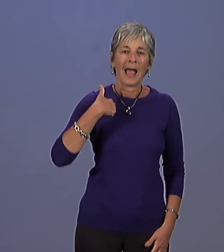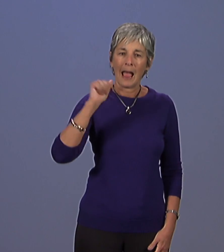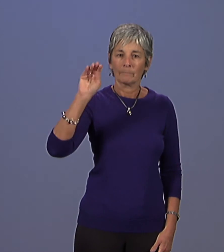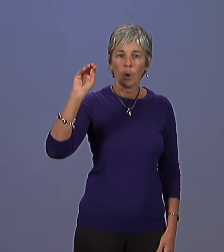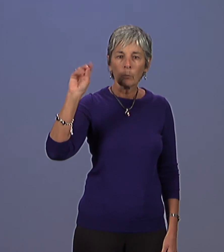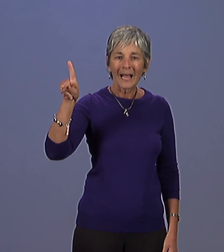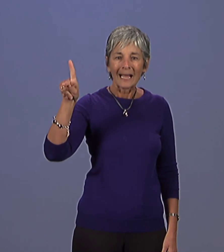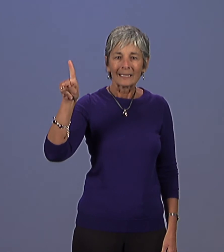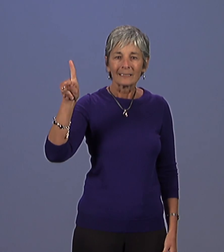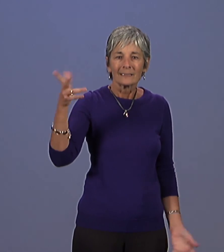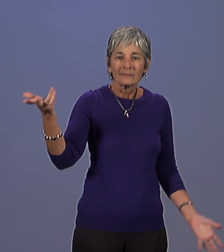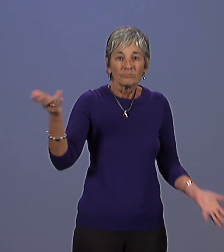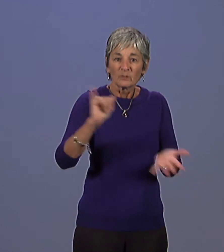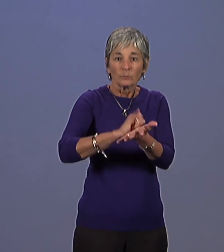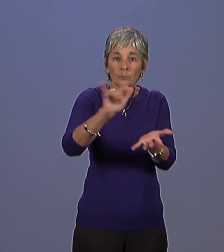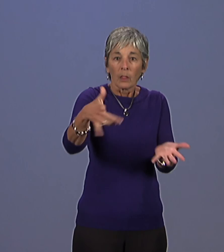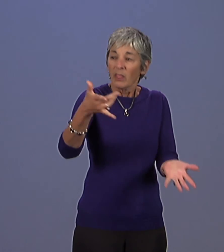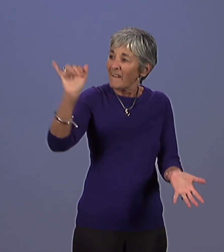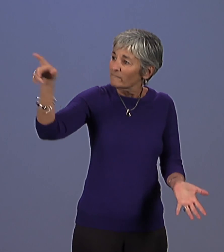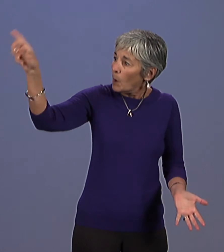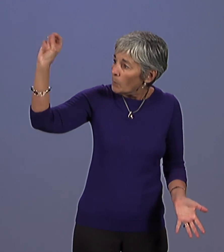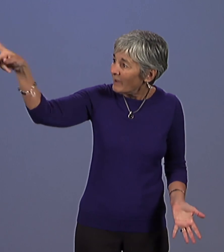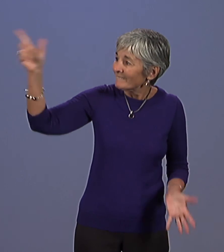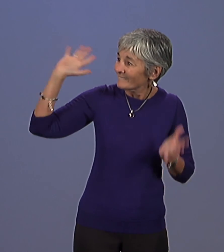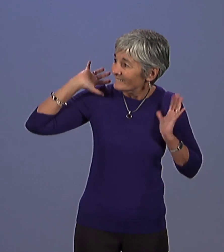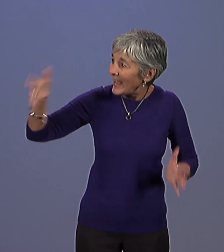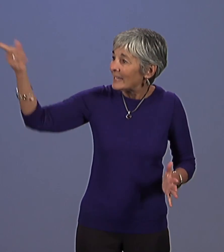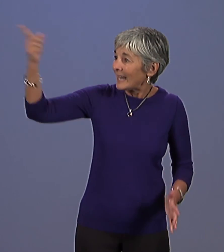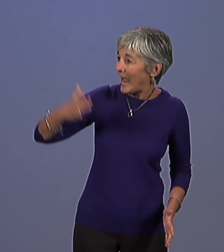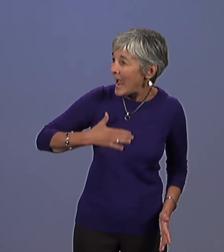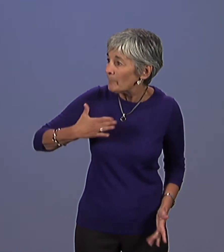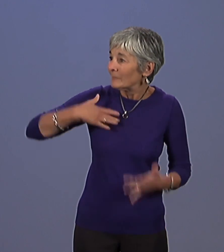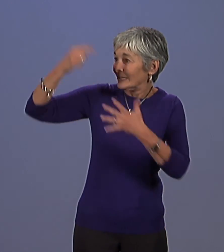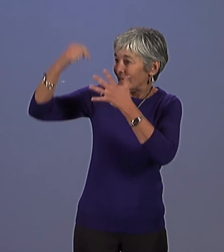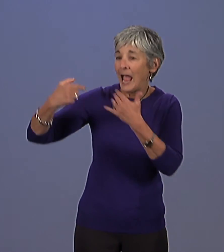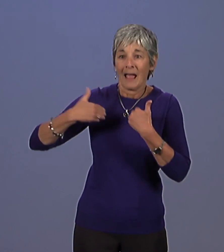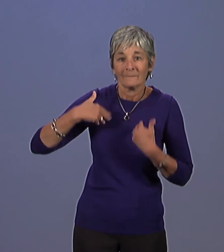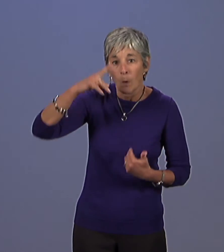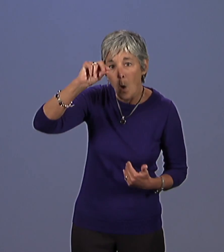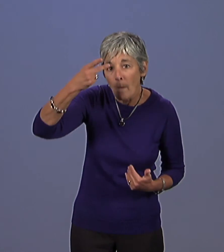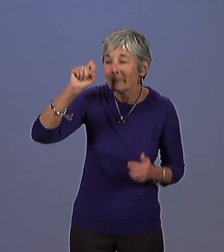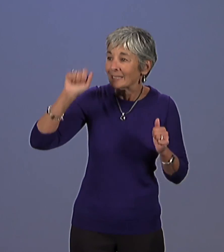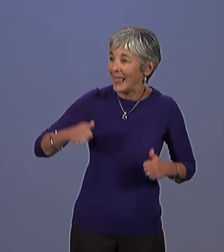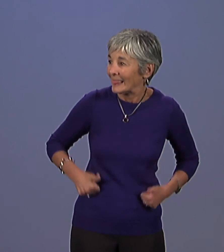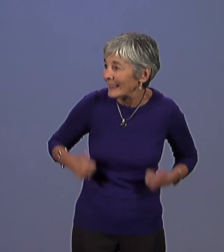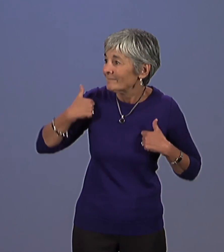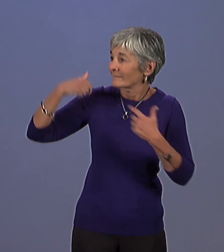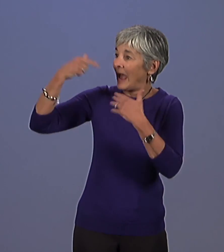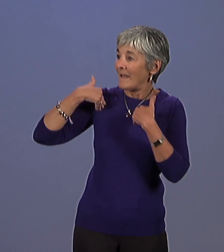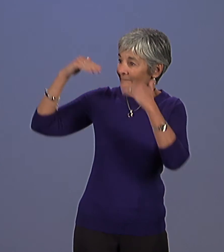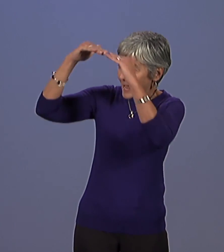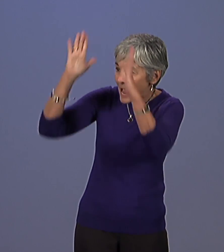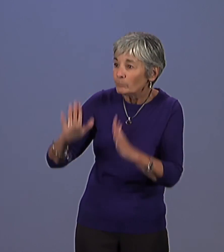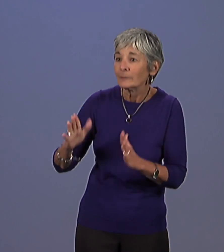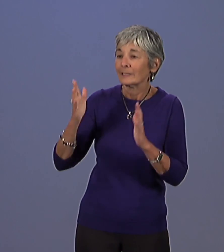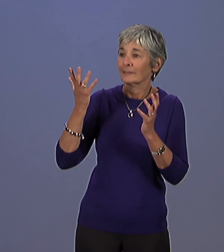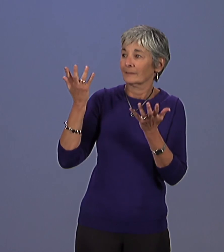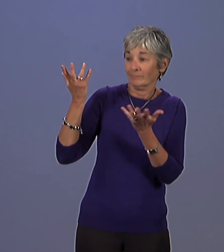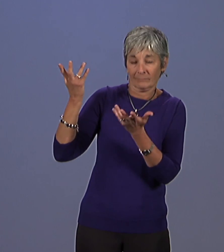am okay. In seeing a mentor who is fine, who is happy, who has hope and can live and has a house, then the